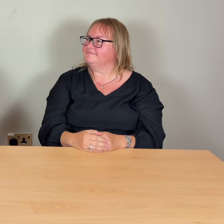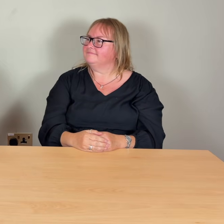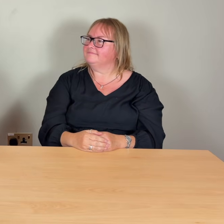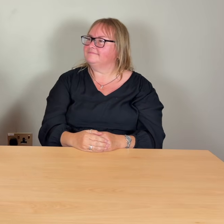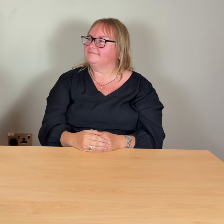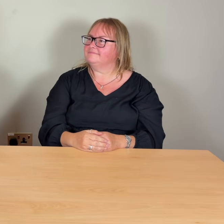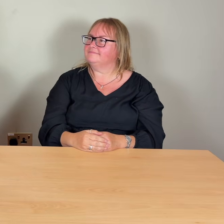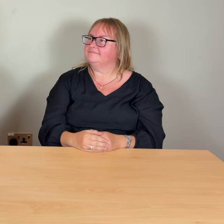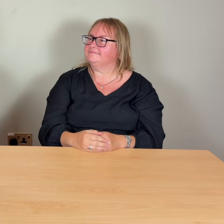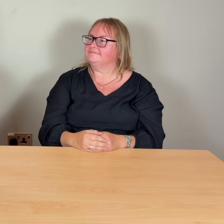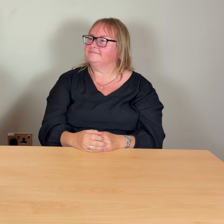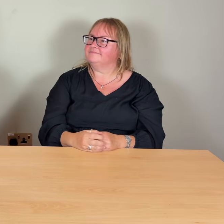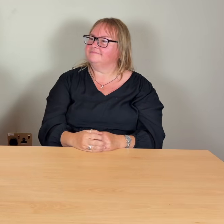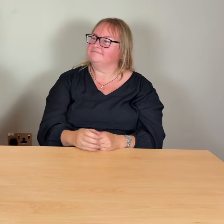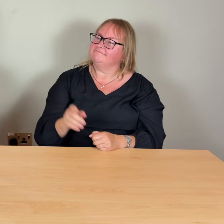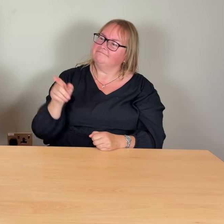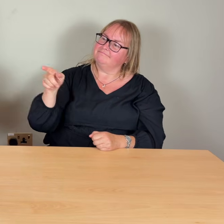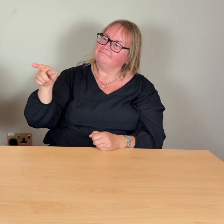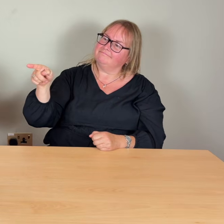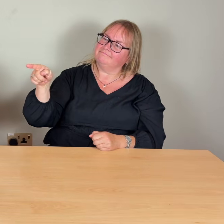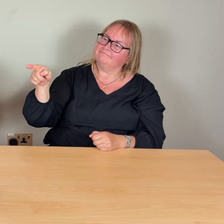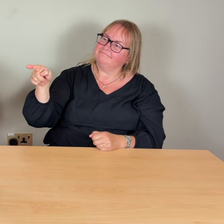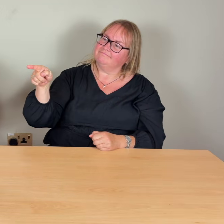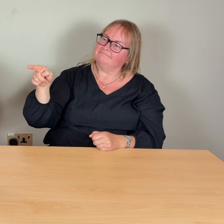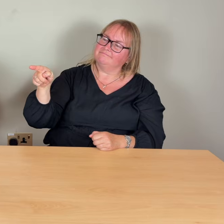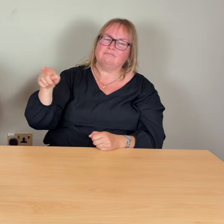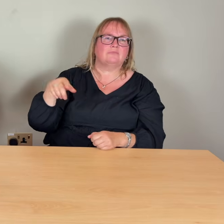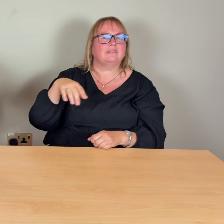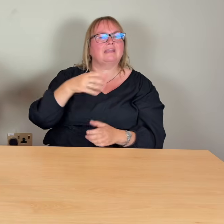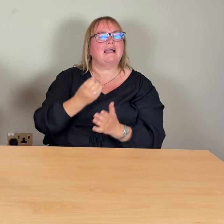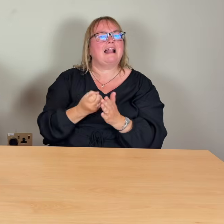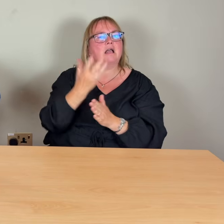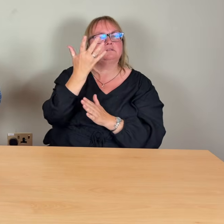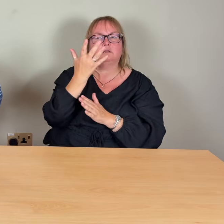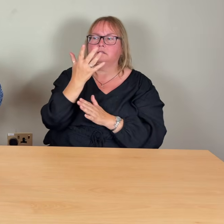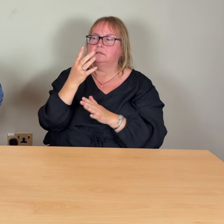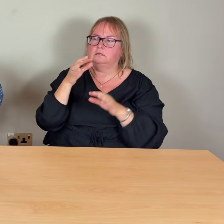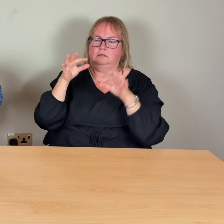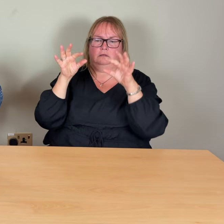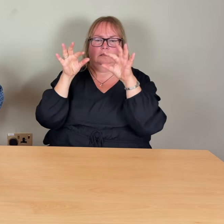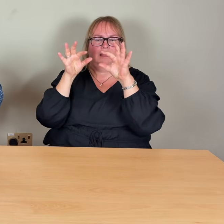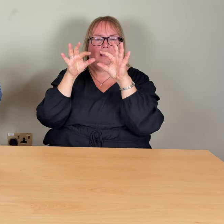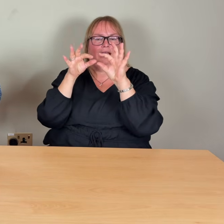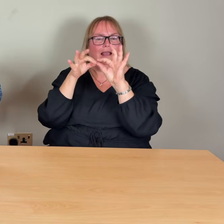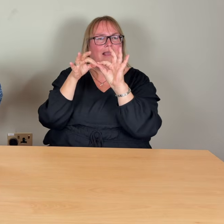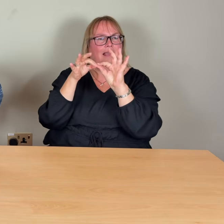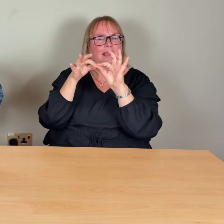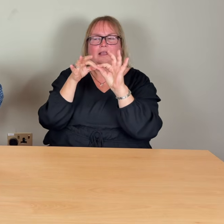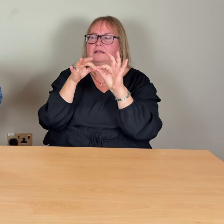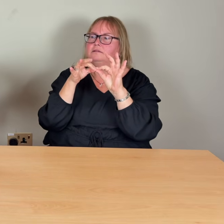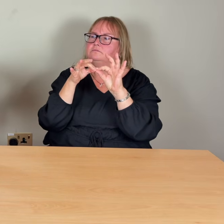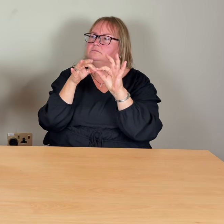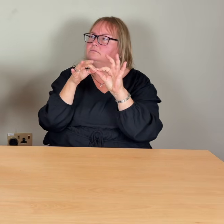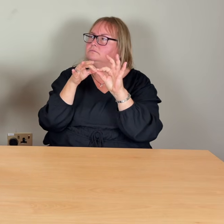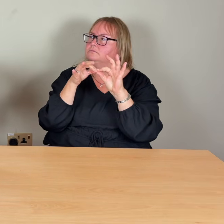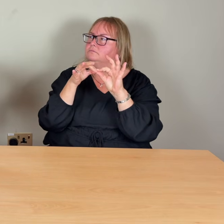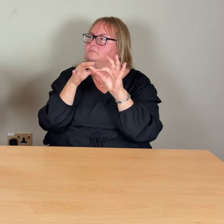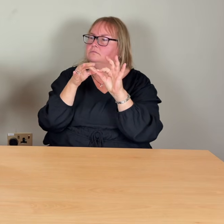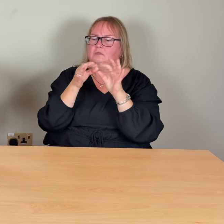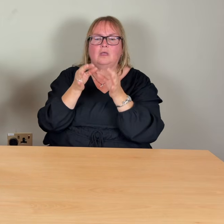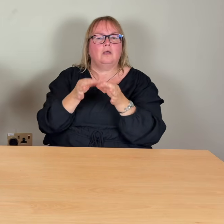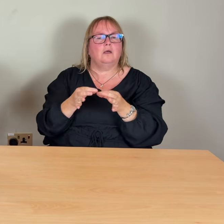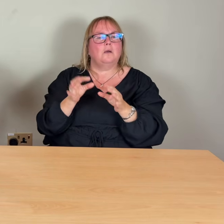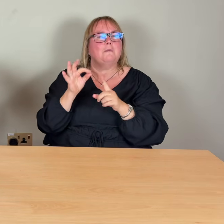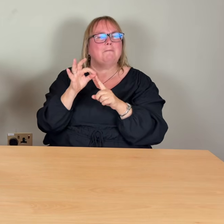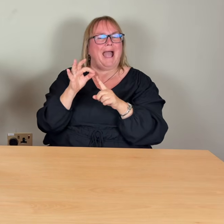If we bring it back to any lantern that we've made already, we can attach this here either using a pipe